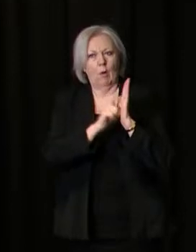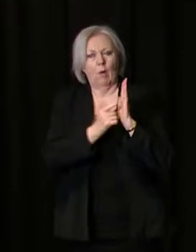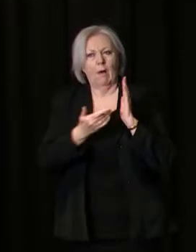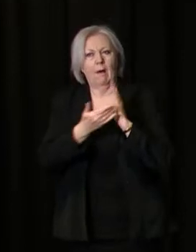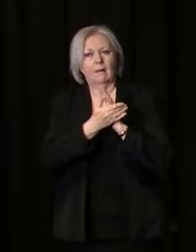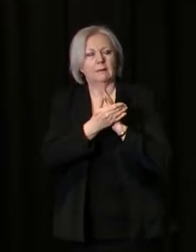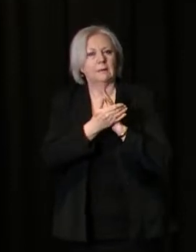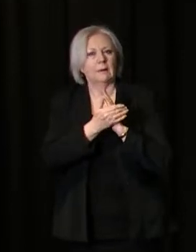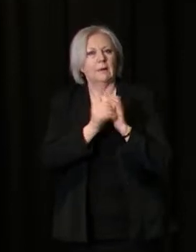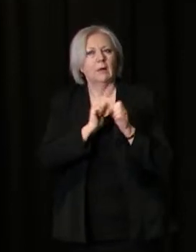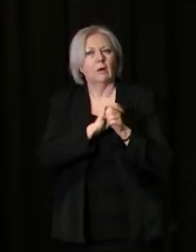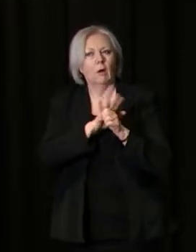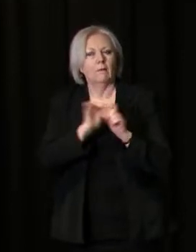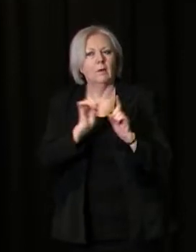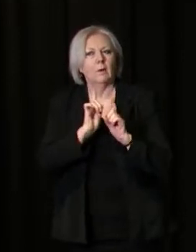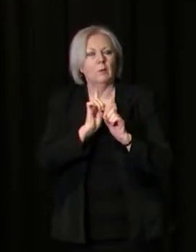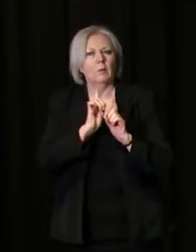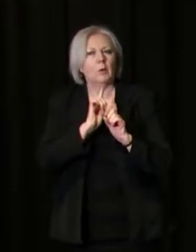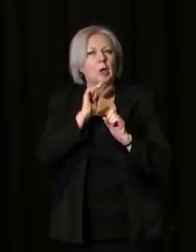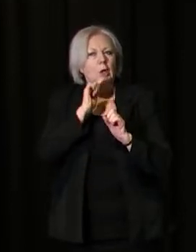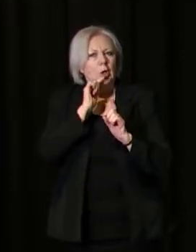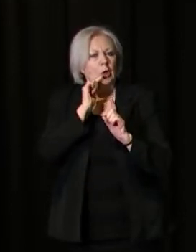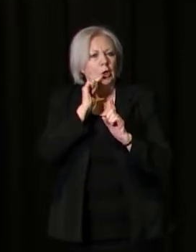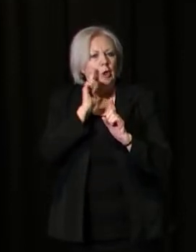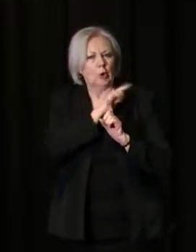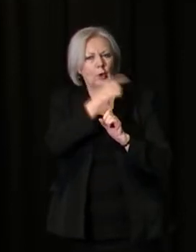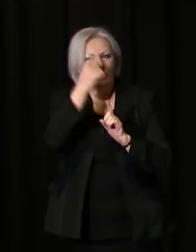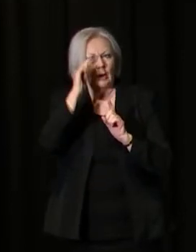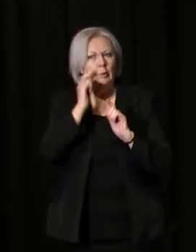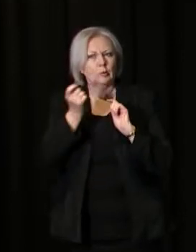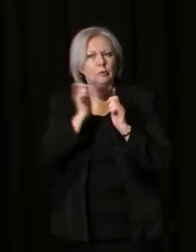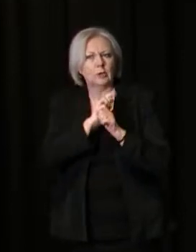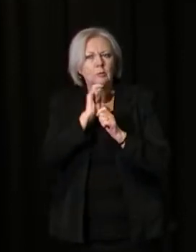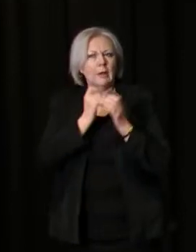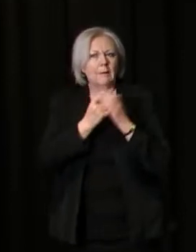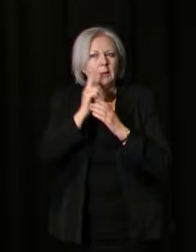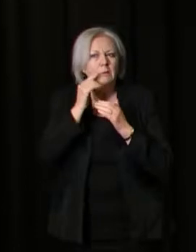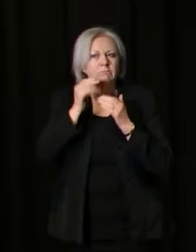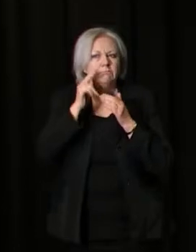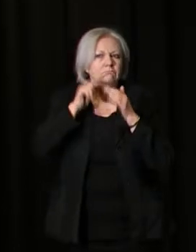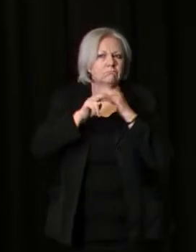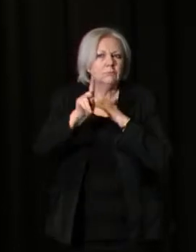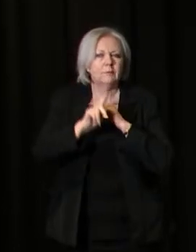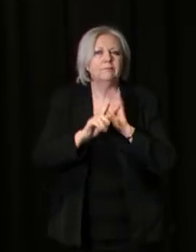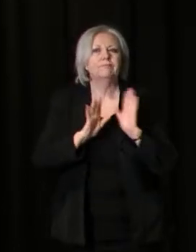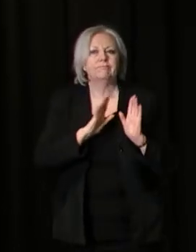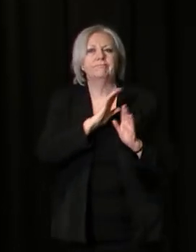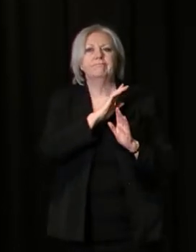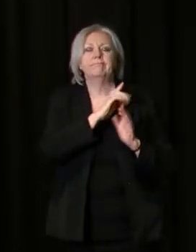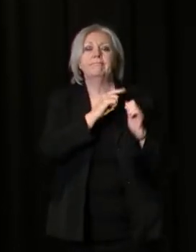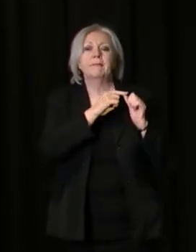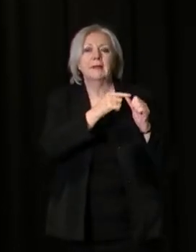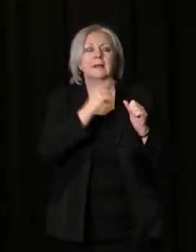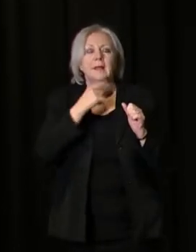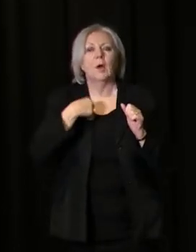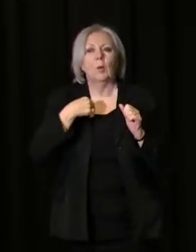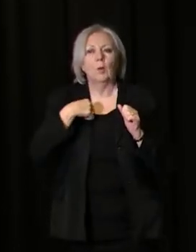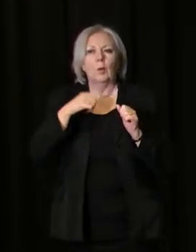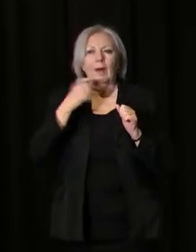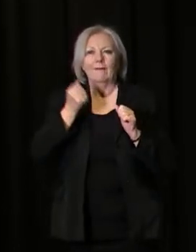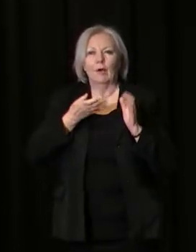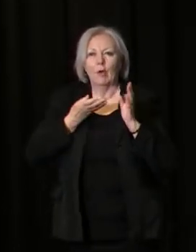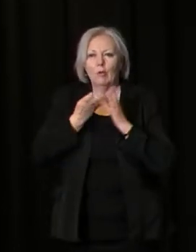you on that, and what kind of changes could we expect? Well, we'll have more to say about that very shortly. We're going through a